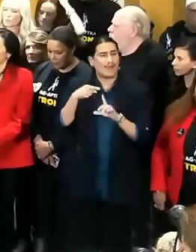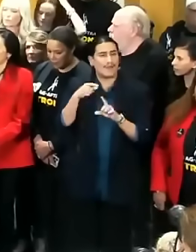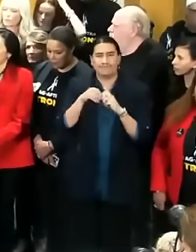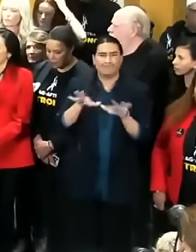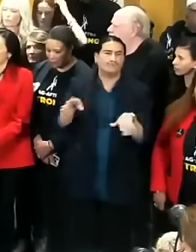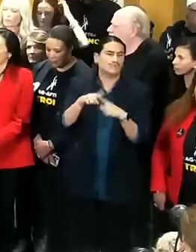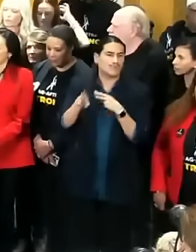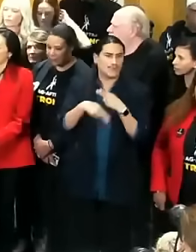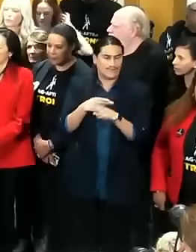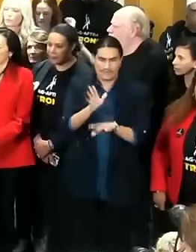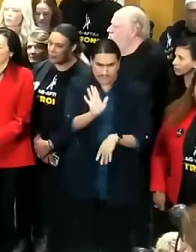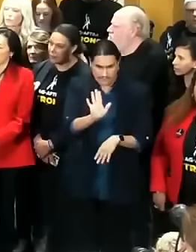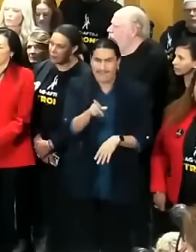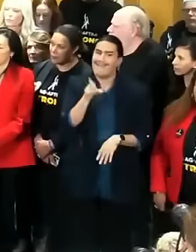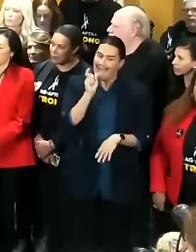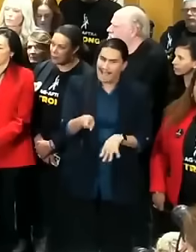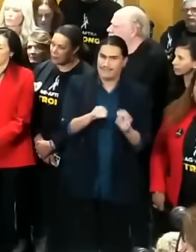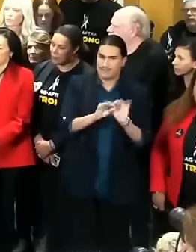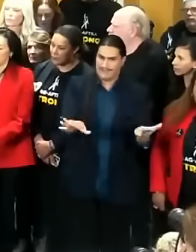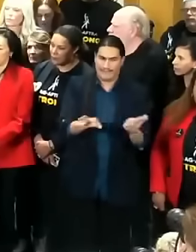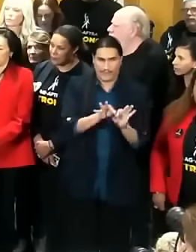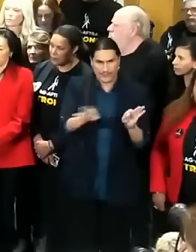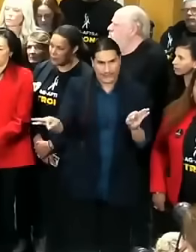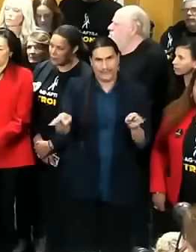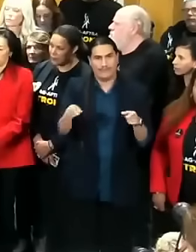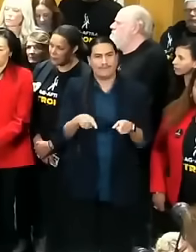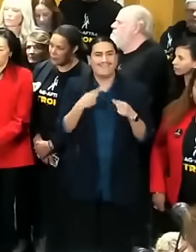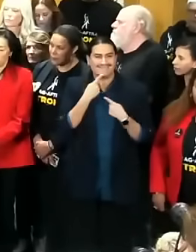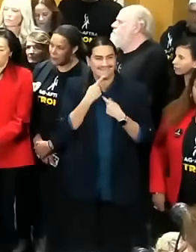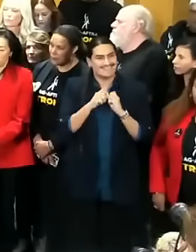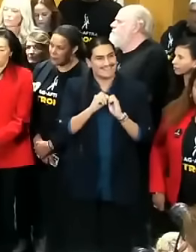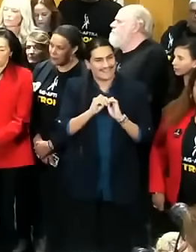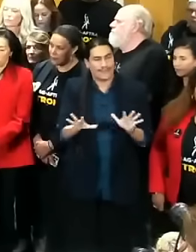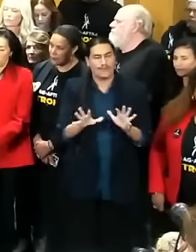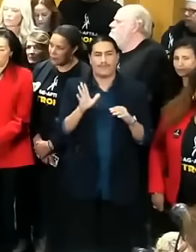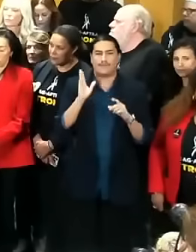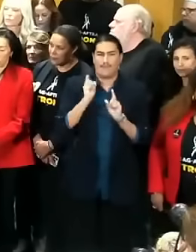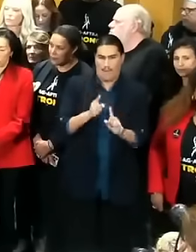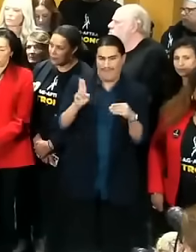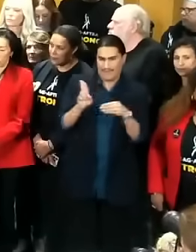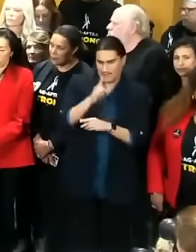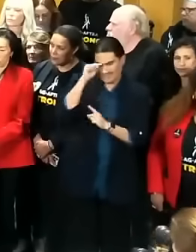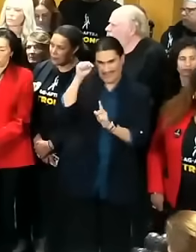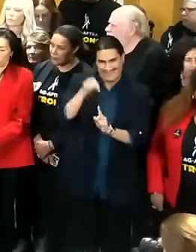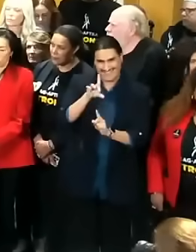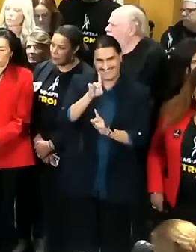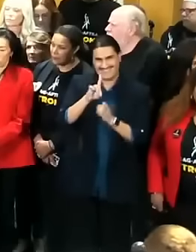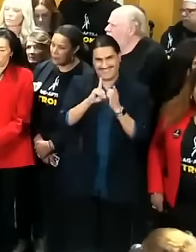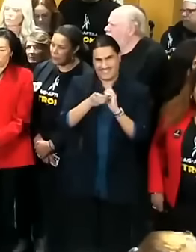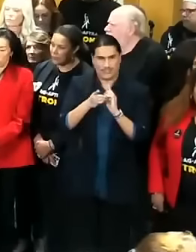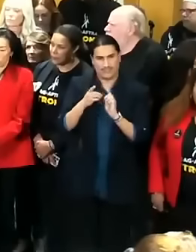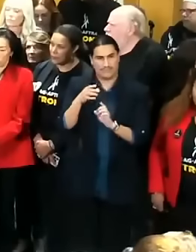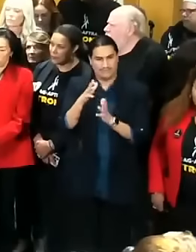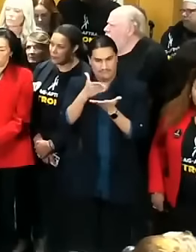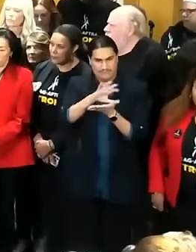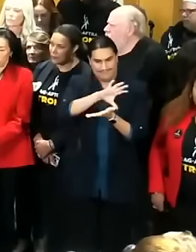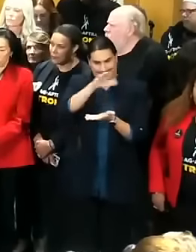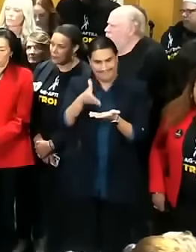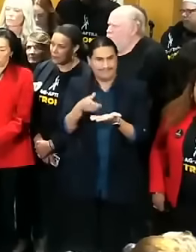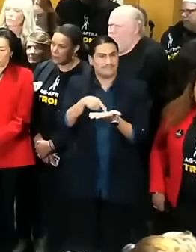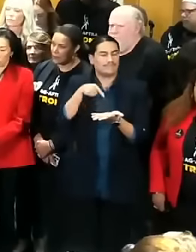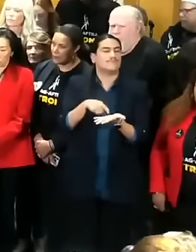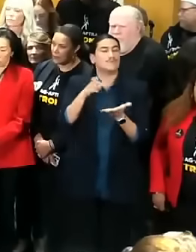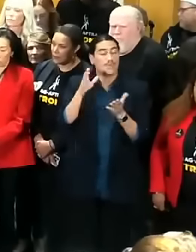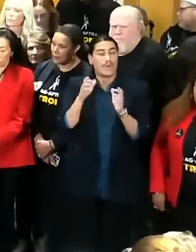universe, et cetera, et cetera. It has to be a specific description of what the intended use is so that the performer can make an